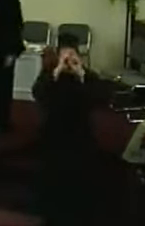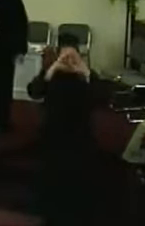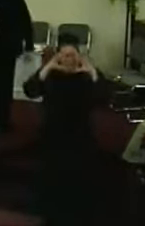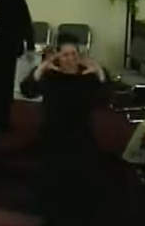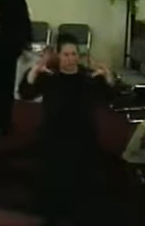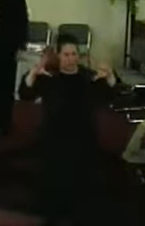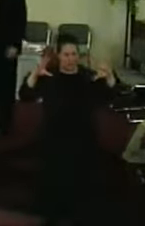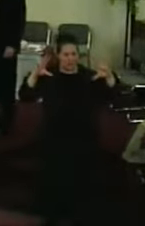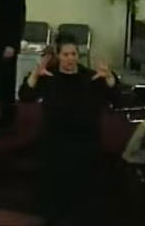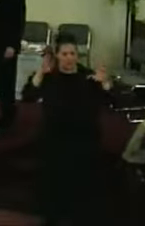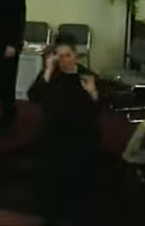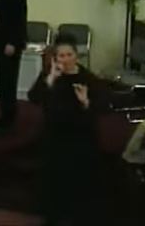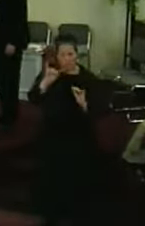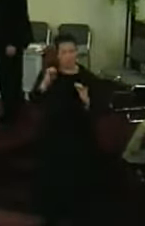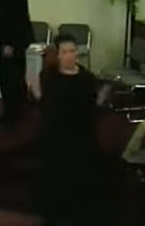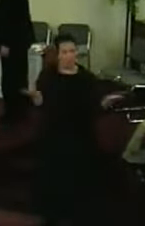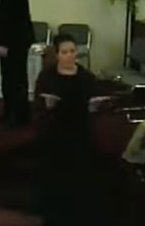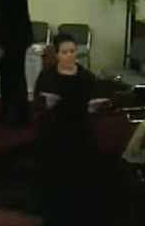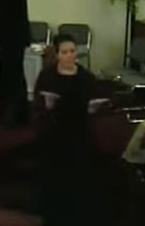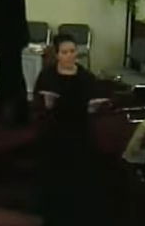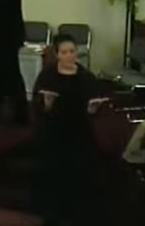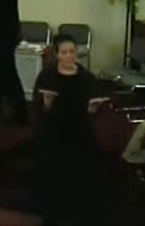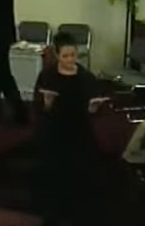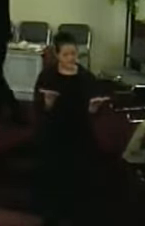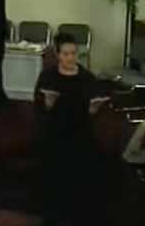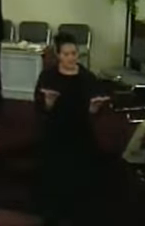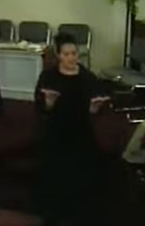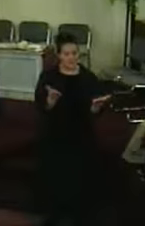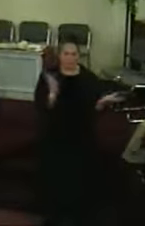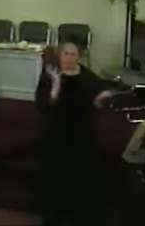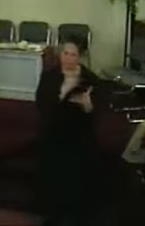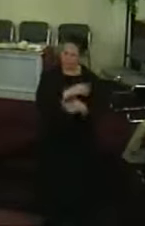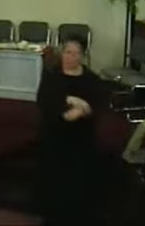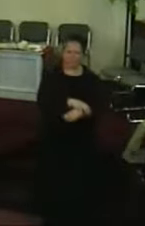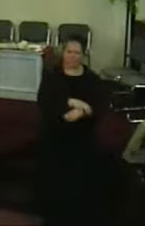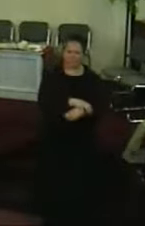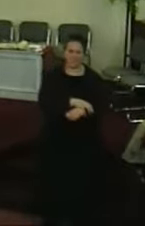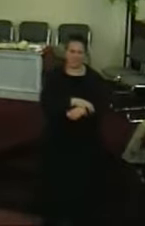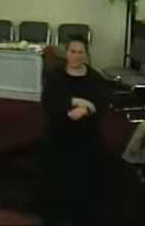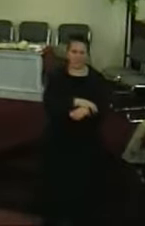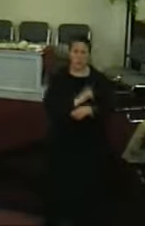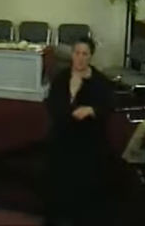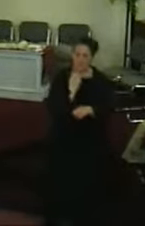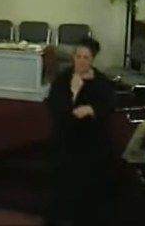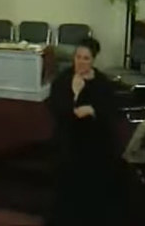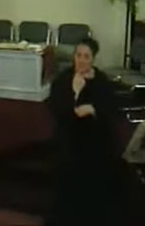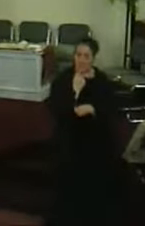eternal. Woo! We better take this thing seriously.